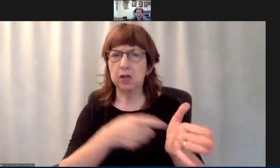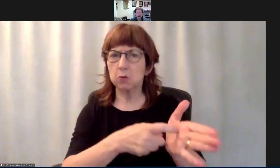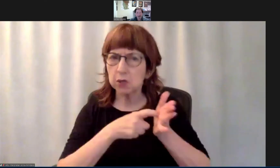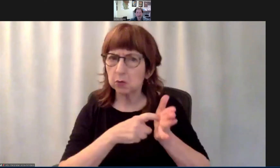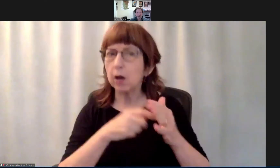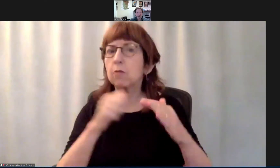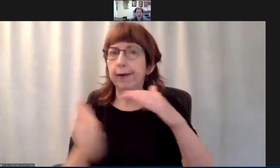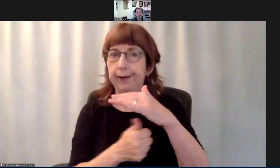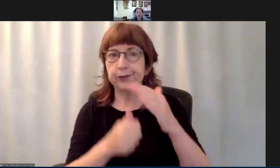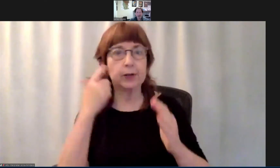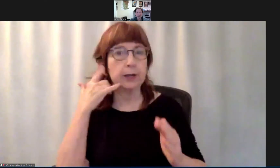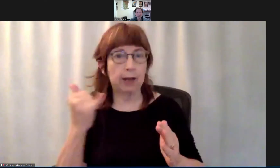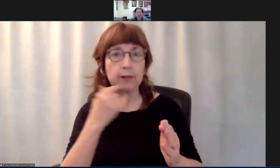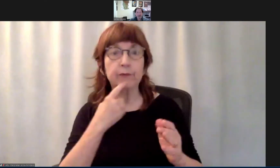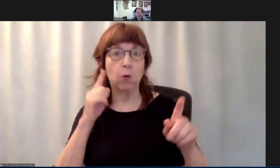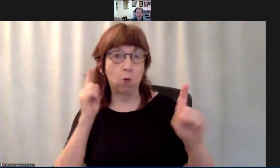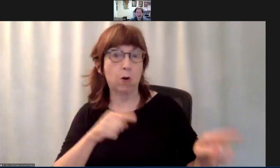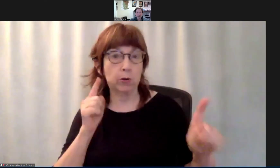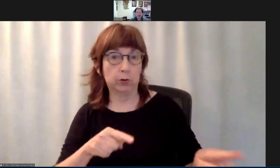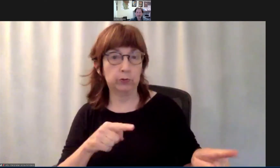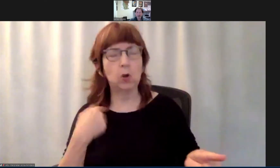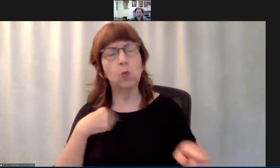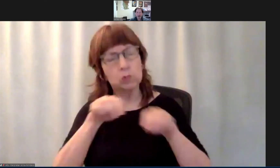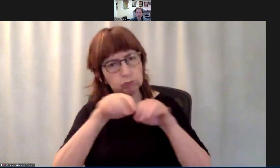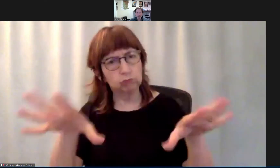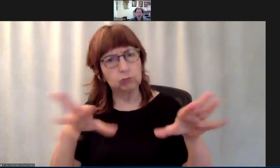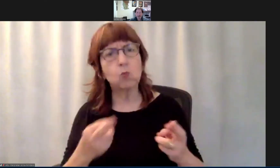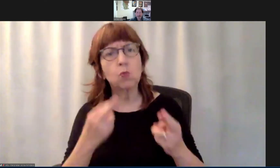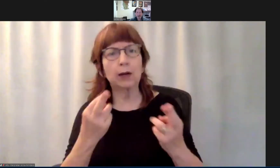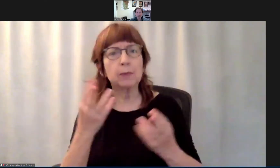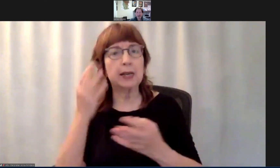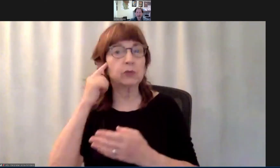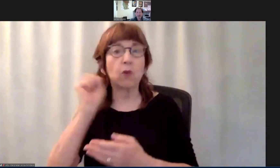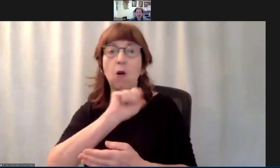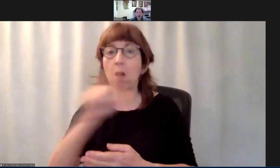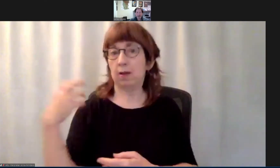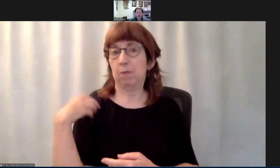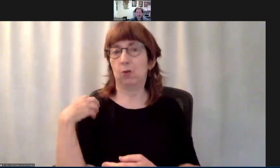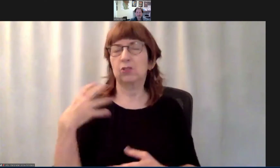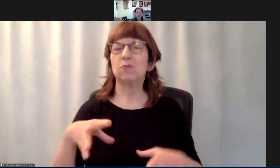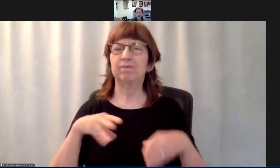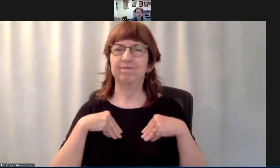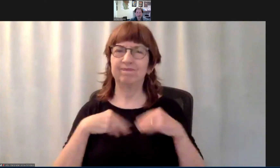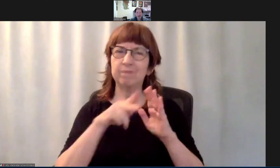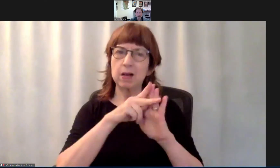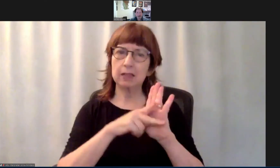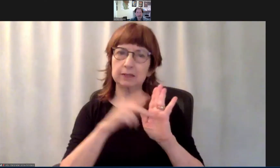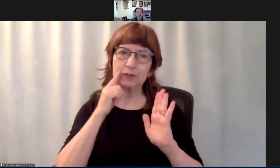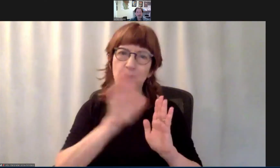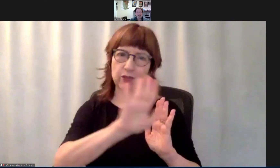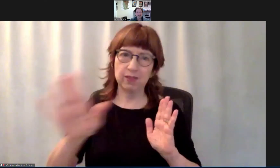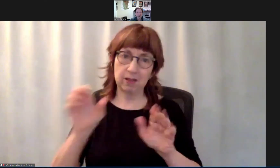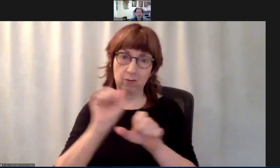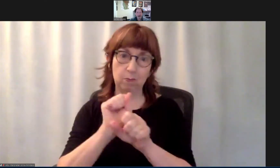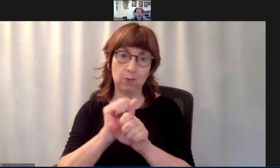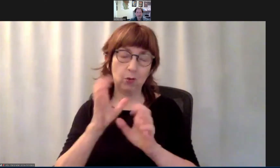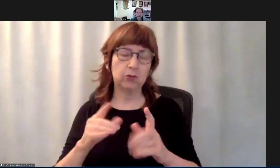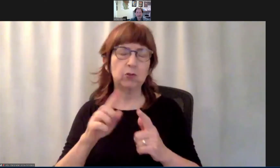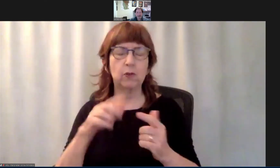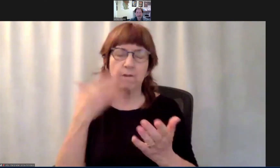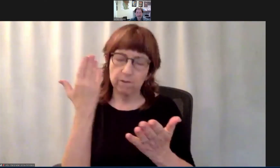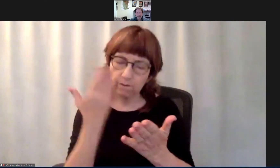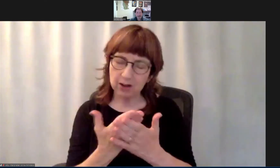state orders. We're releasing recommendations for all employers now to adopt policies for their employees to verify